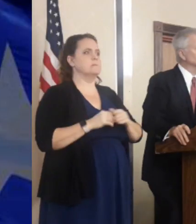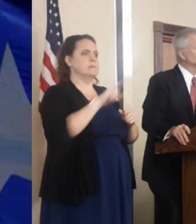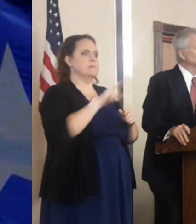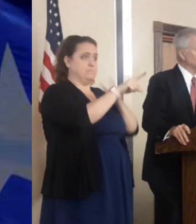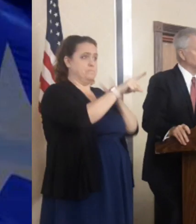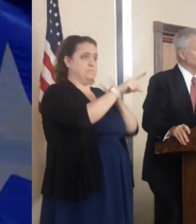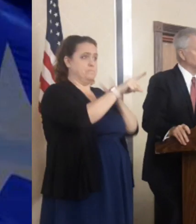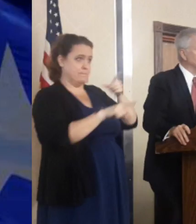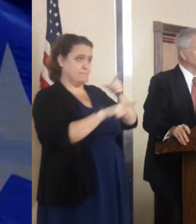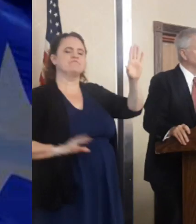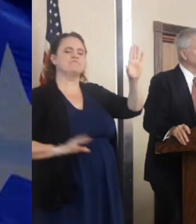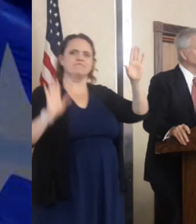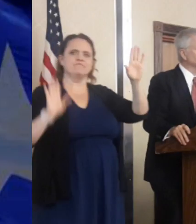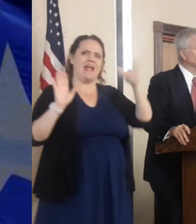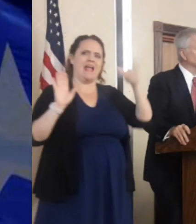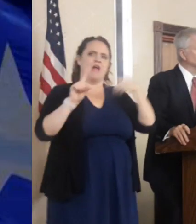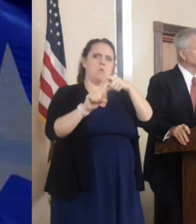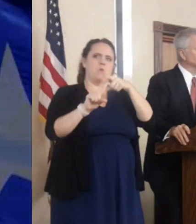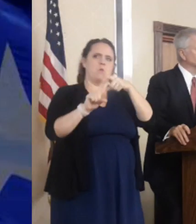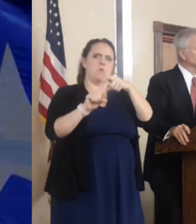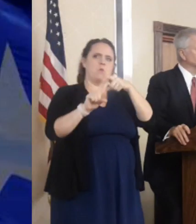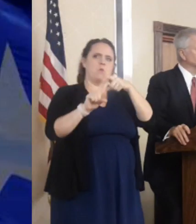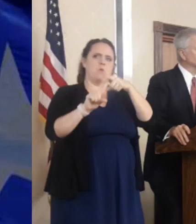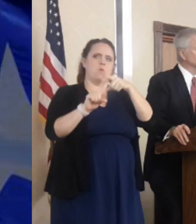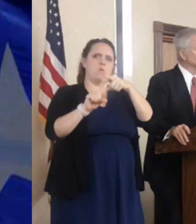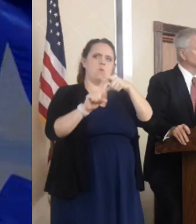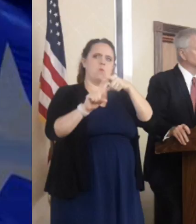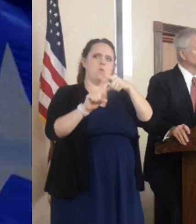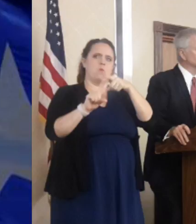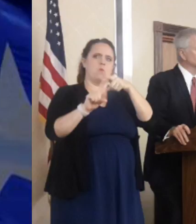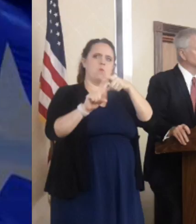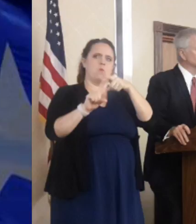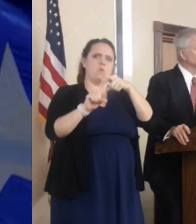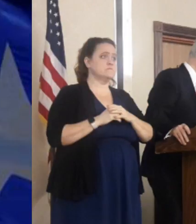Yes. I have been appointed,